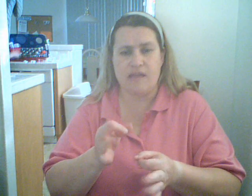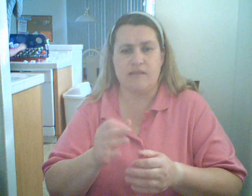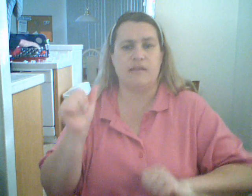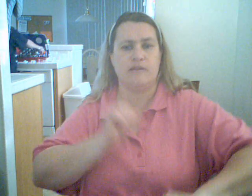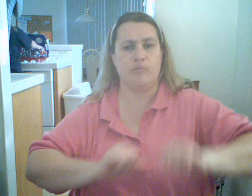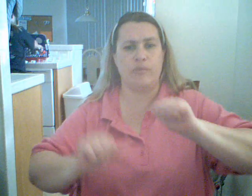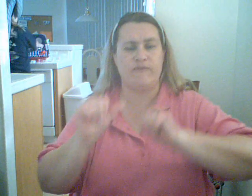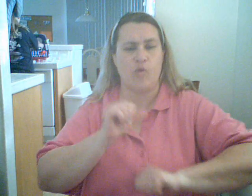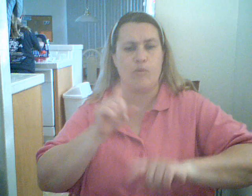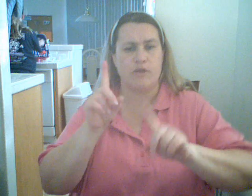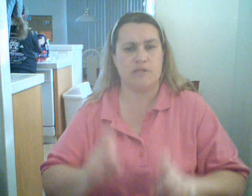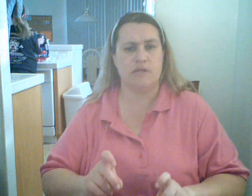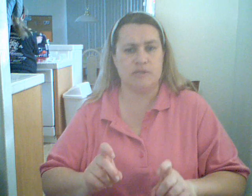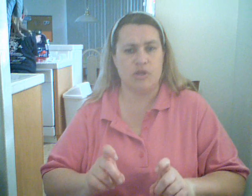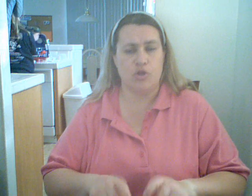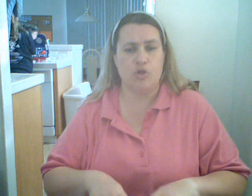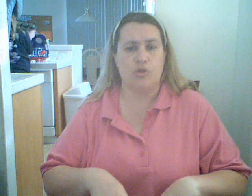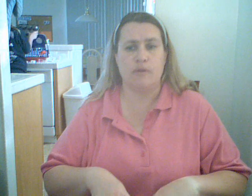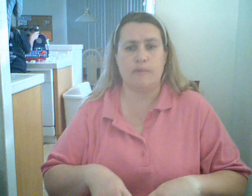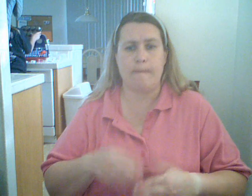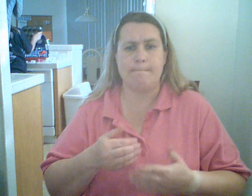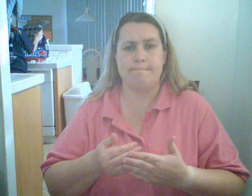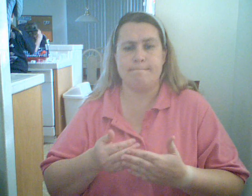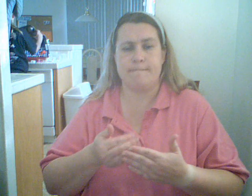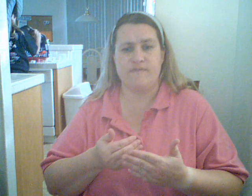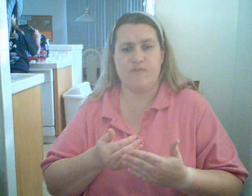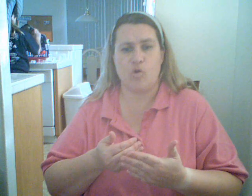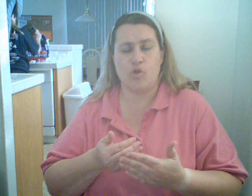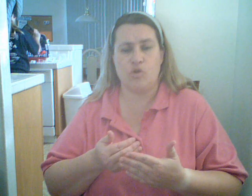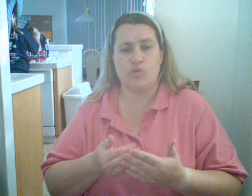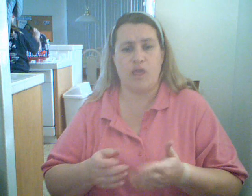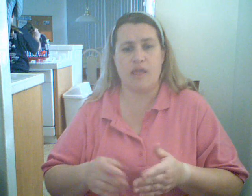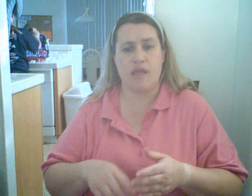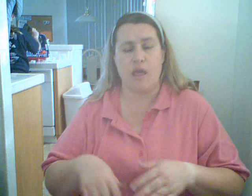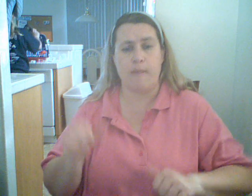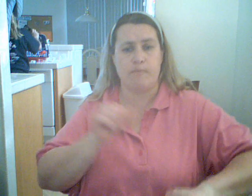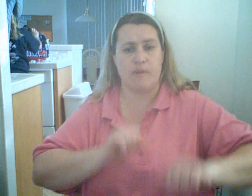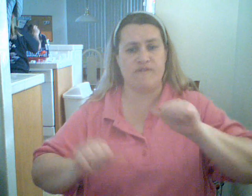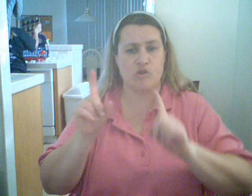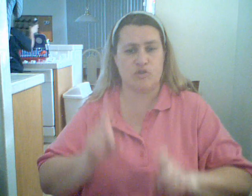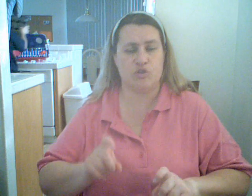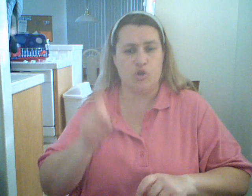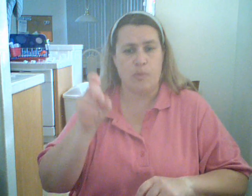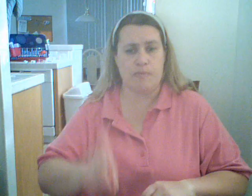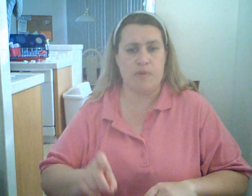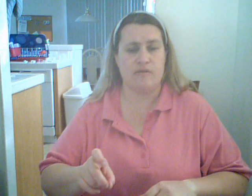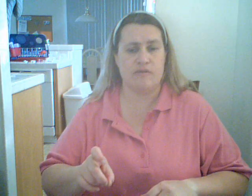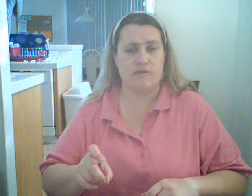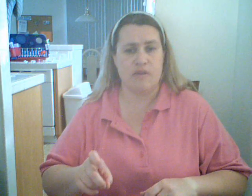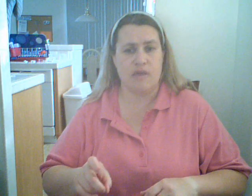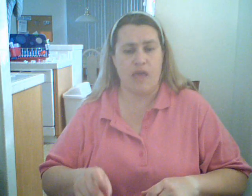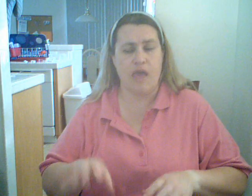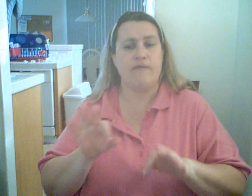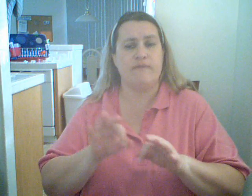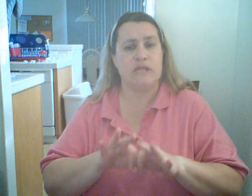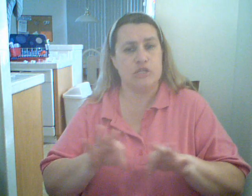the appropriate degree based on when you decide to take the performance test. So again, just very clearly, you